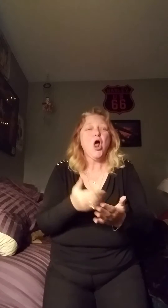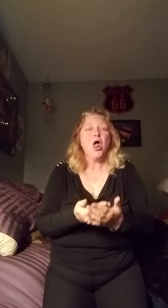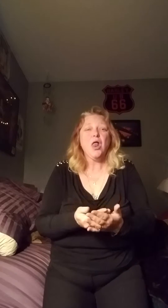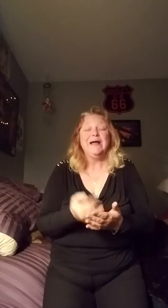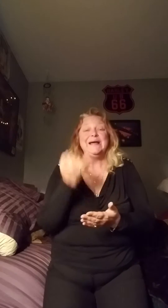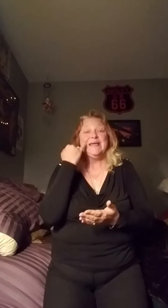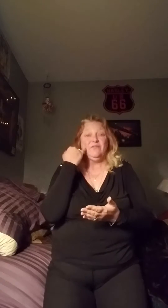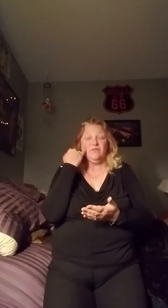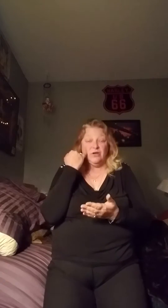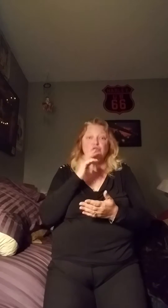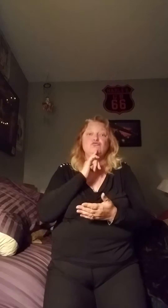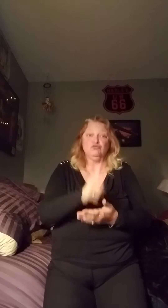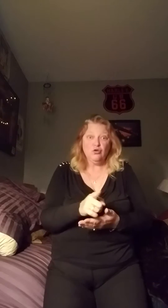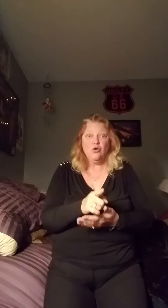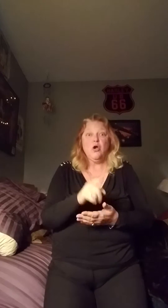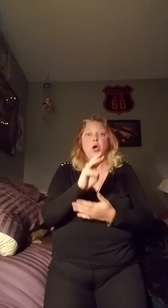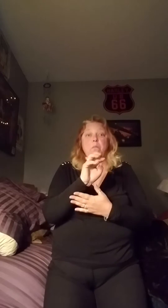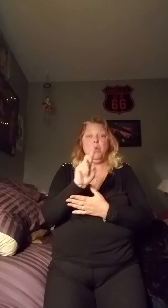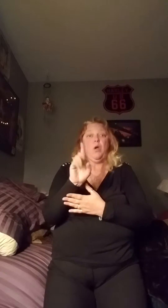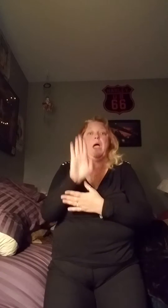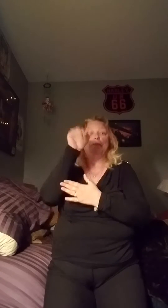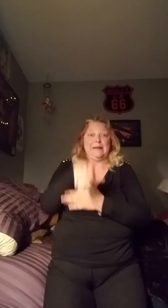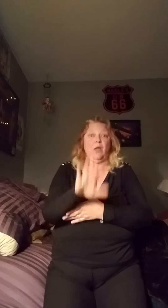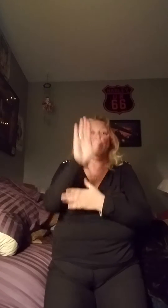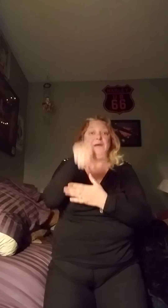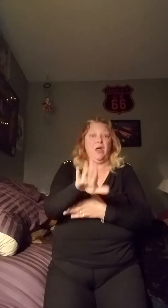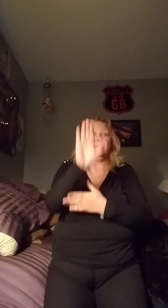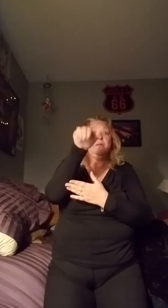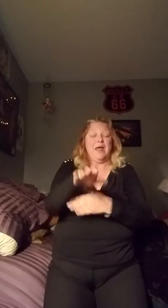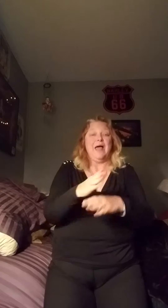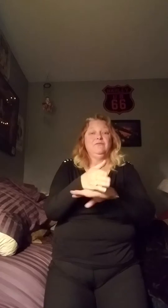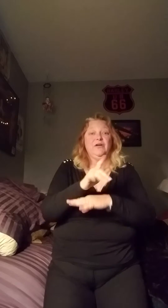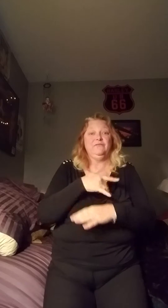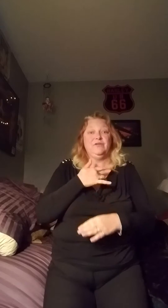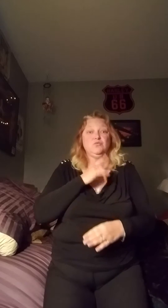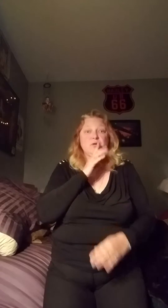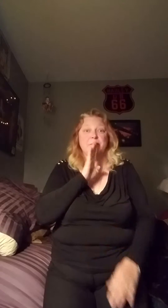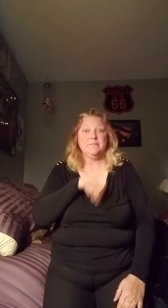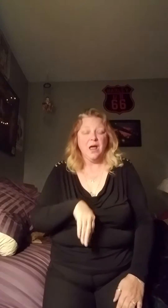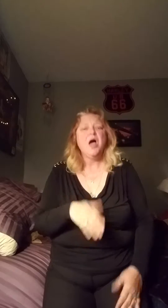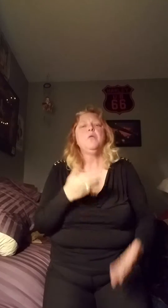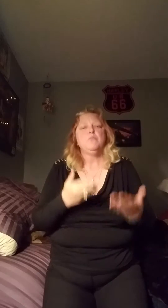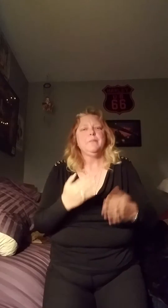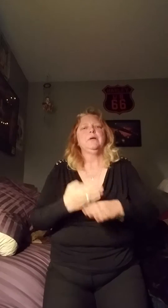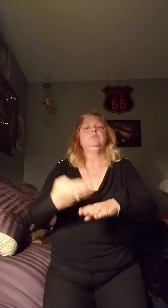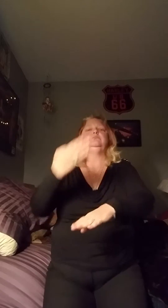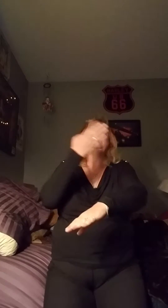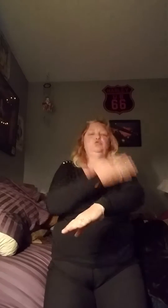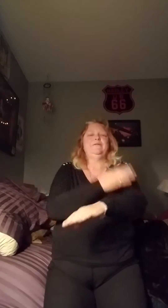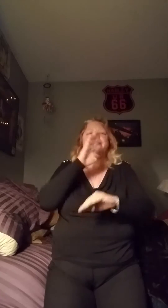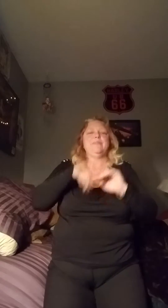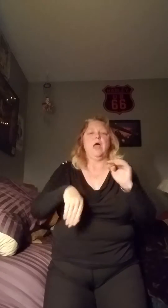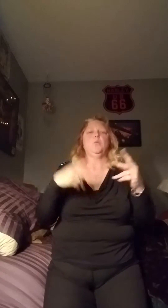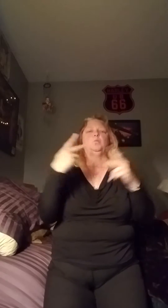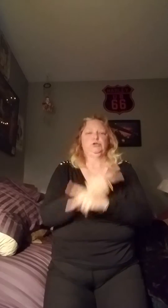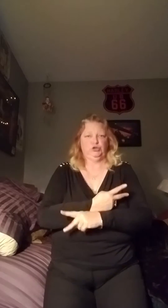that people's moods tend to go up and down, after you feel really bad, you'll probably improve rather than get worse. And so this